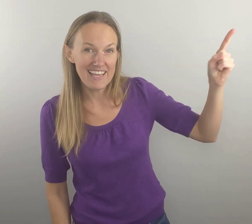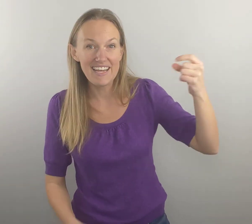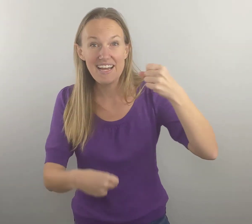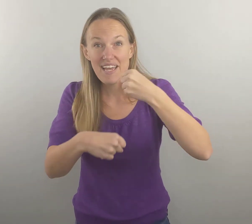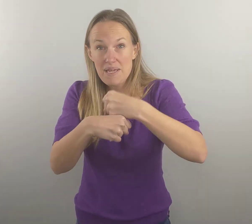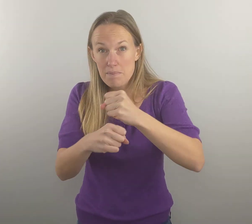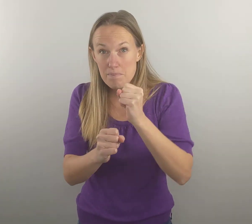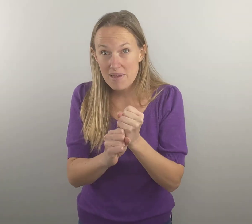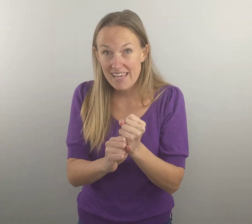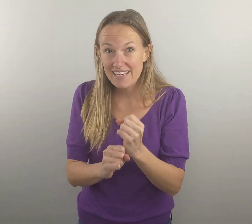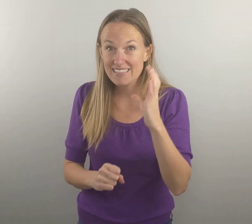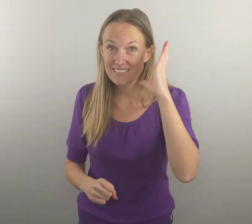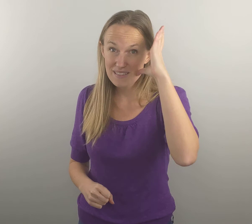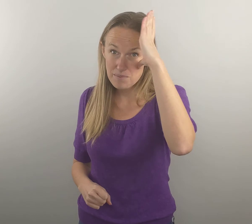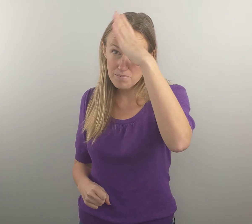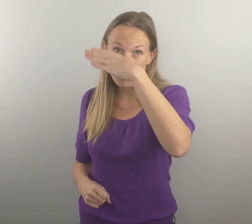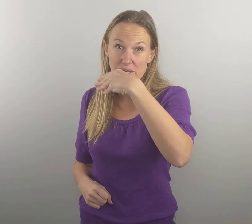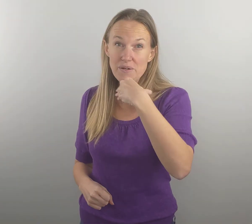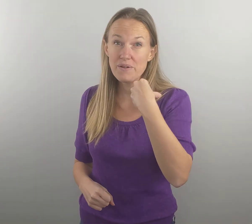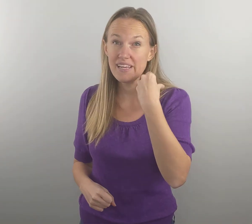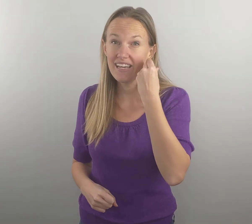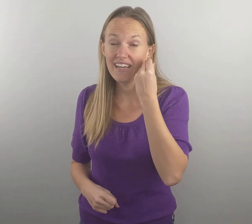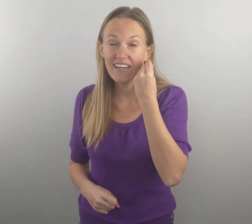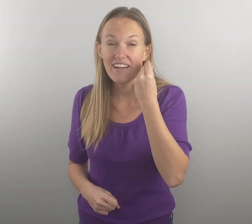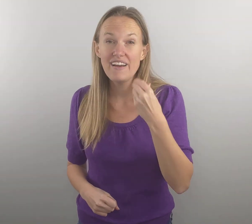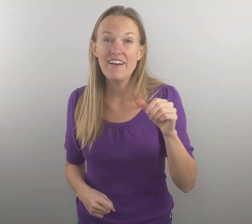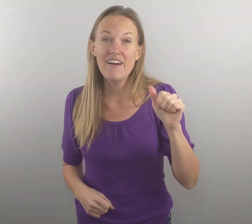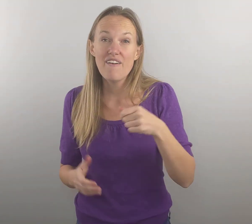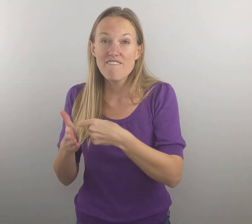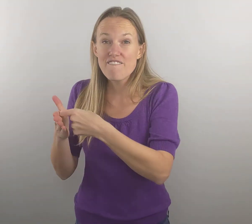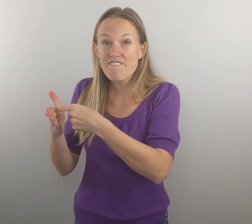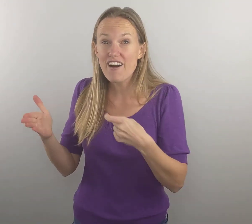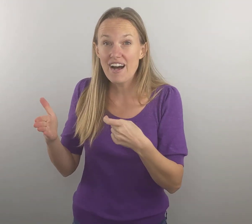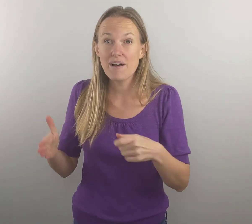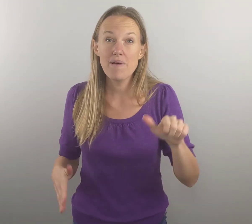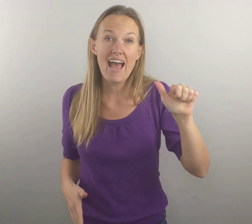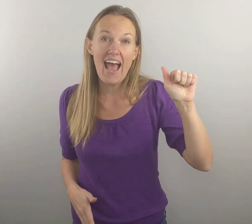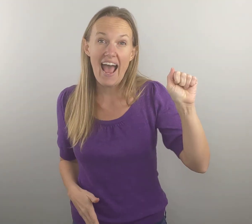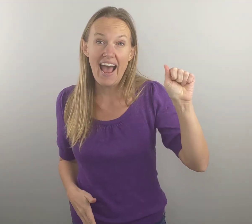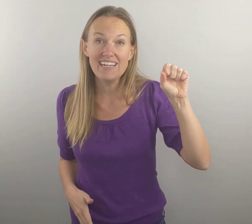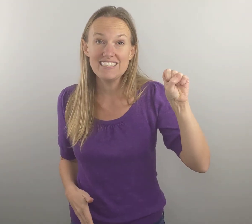He makes beauty from ash,